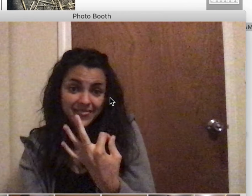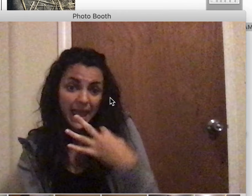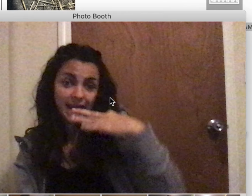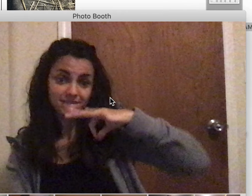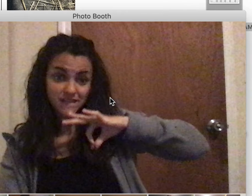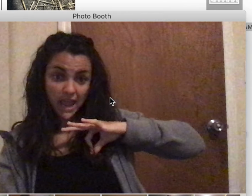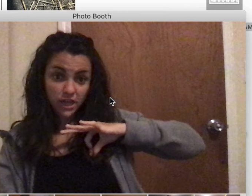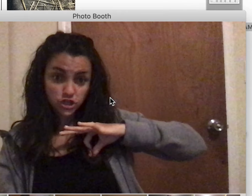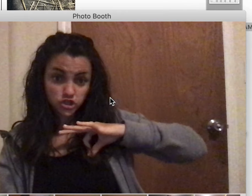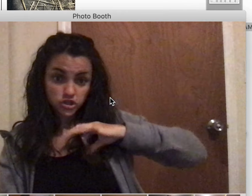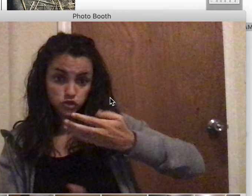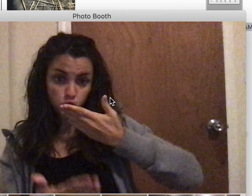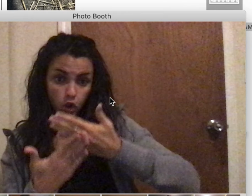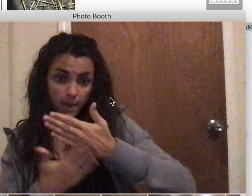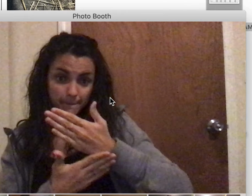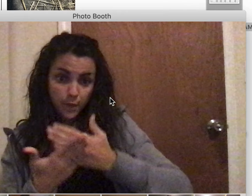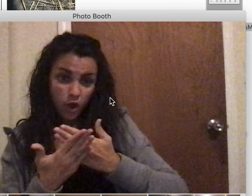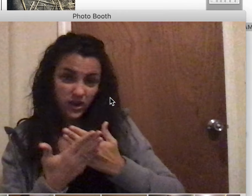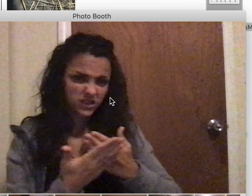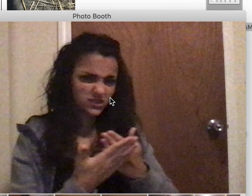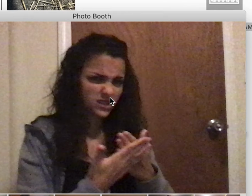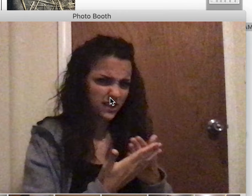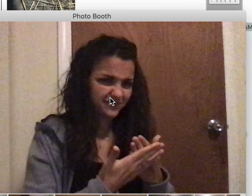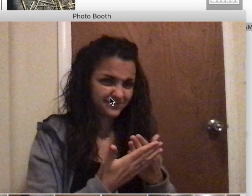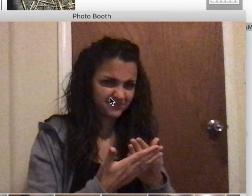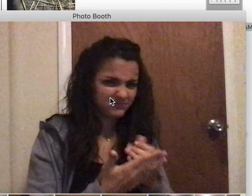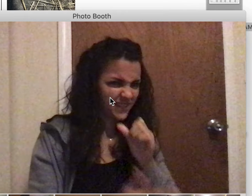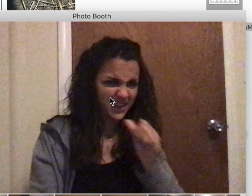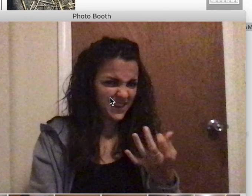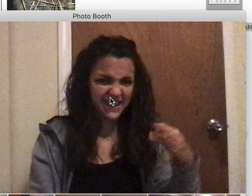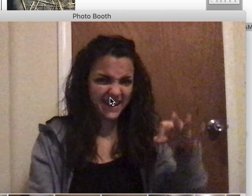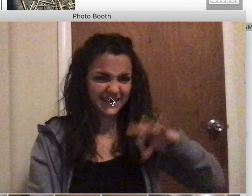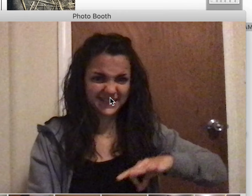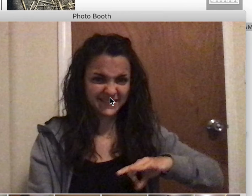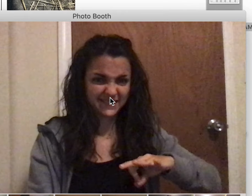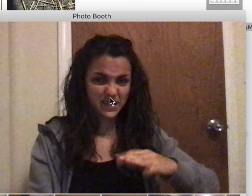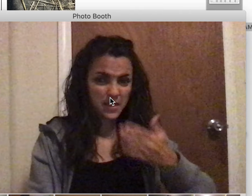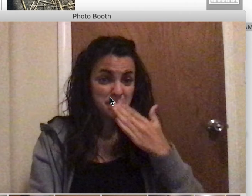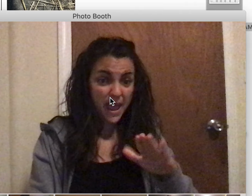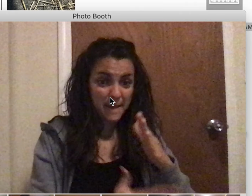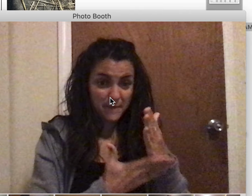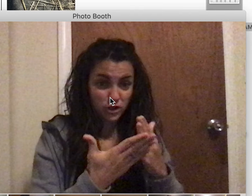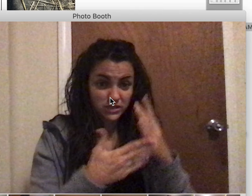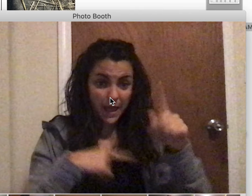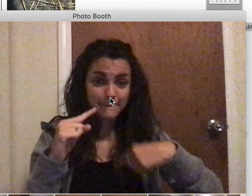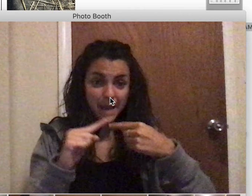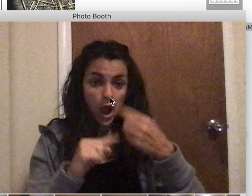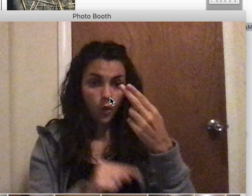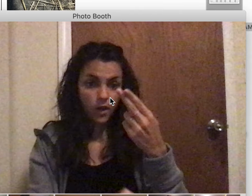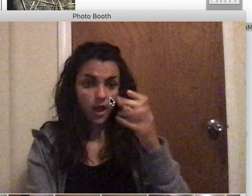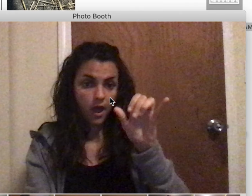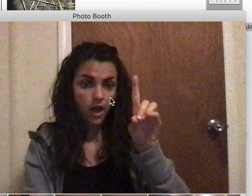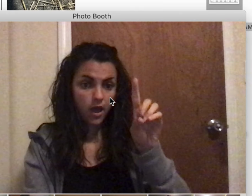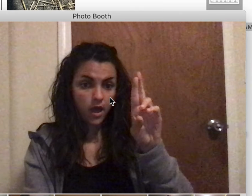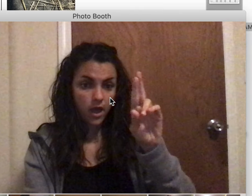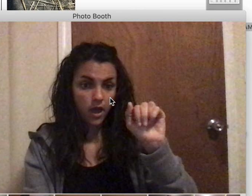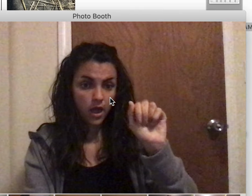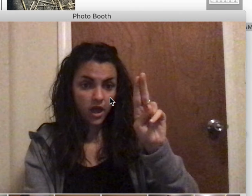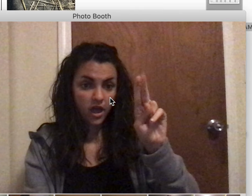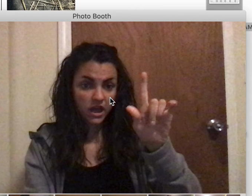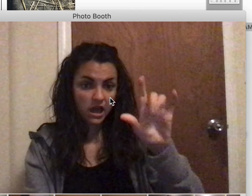and weigh the disadvantages of hydraulic fracturing. And I want you to answer this